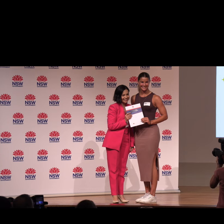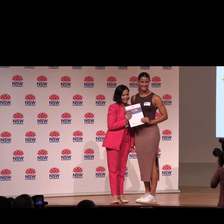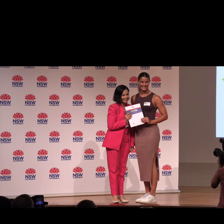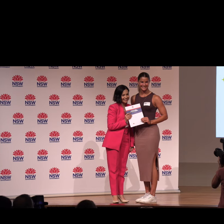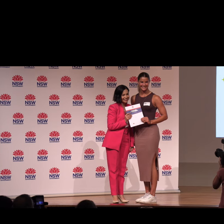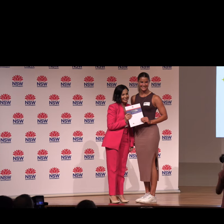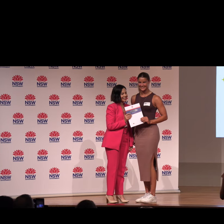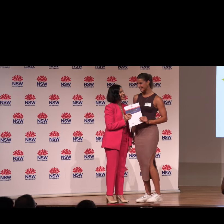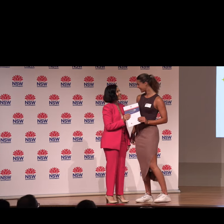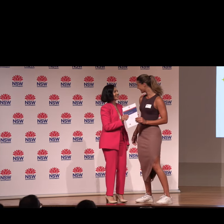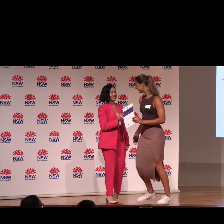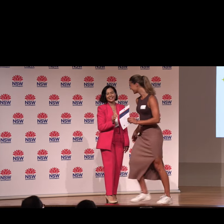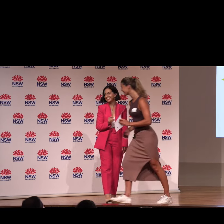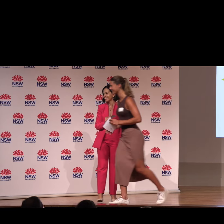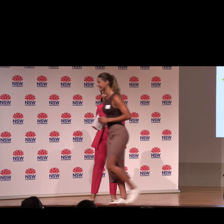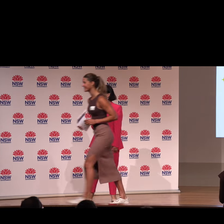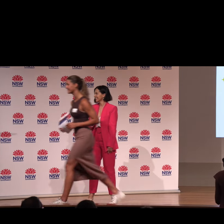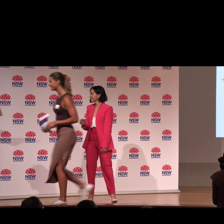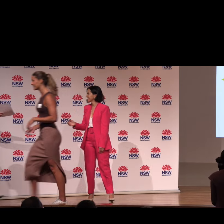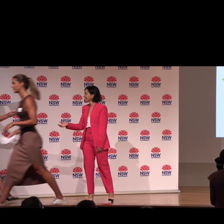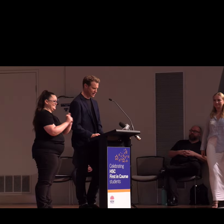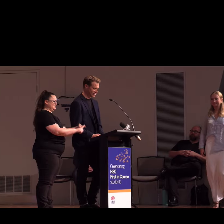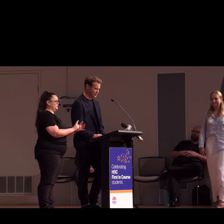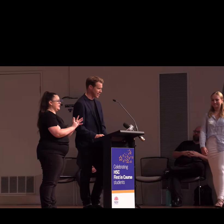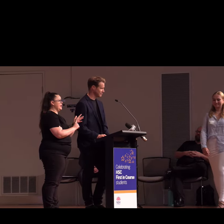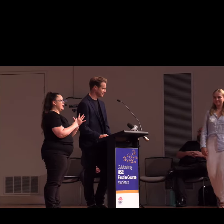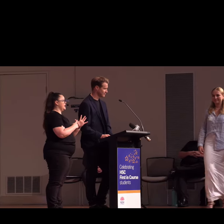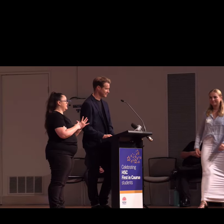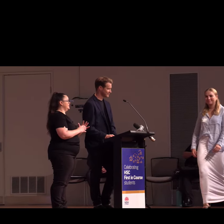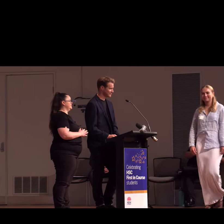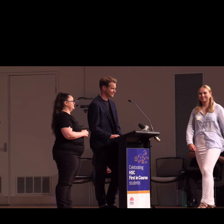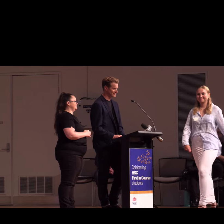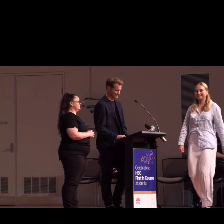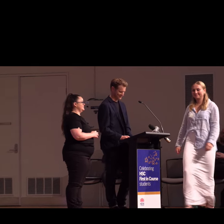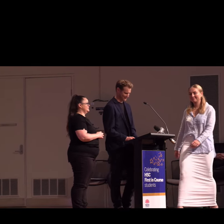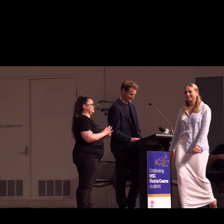In Swedish Continuous, Ella Batman, Outside Tutor.